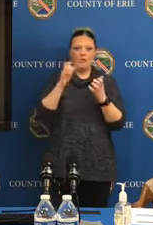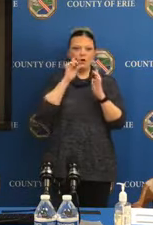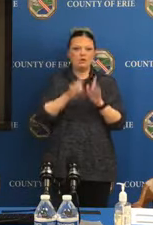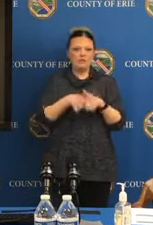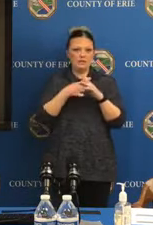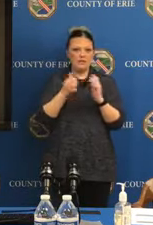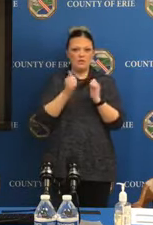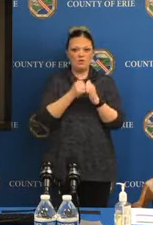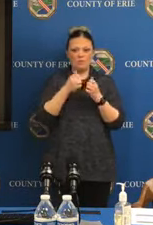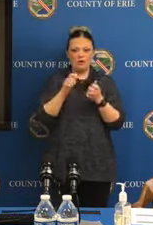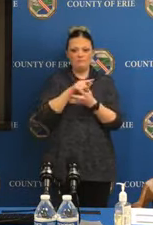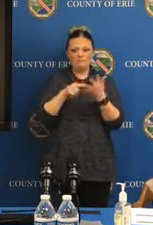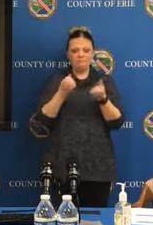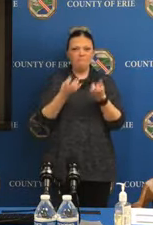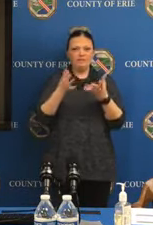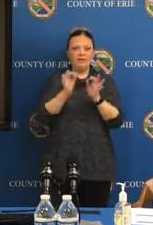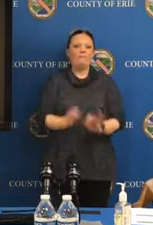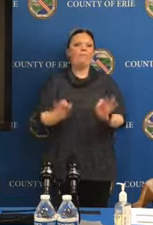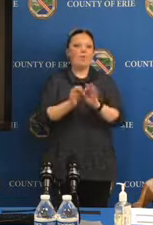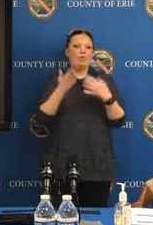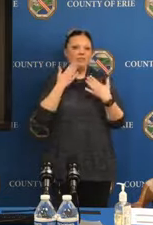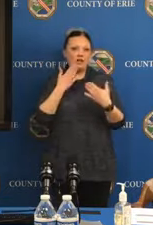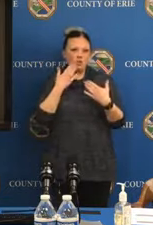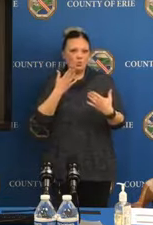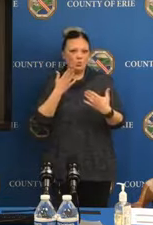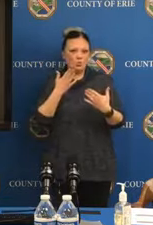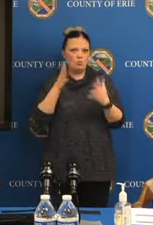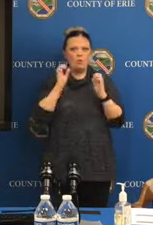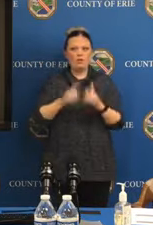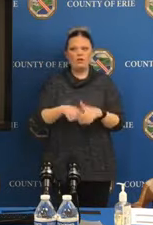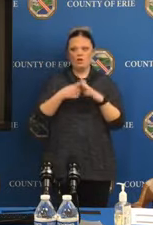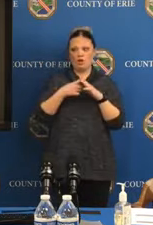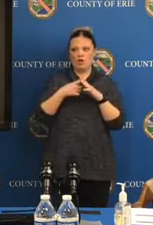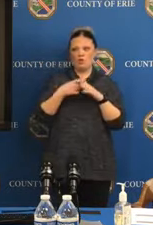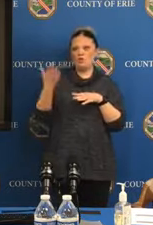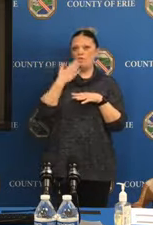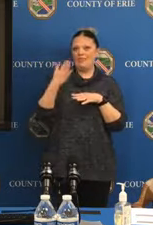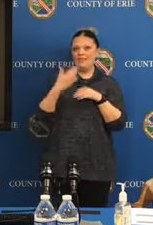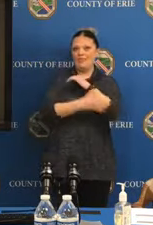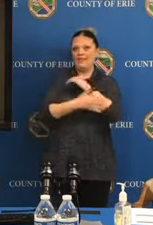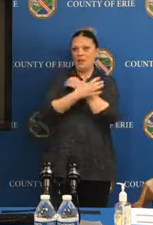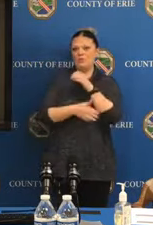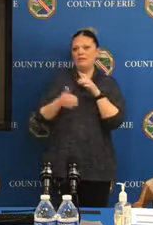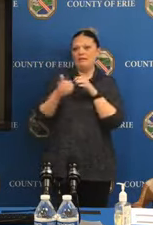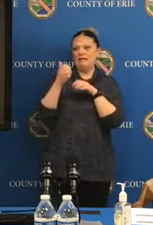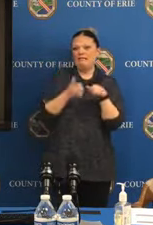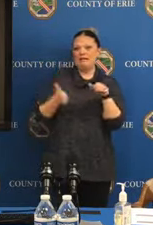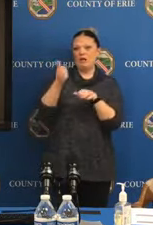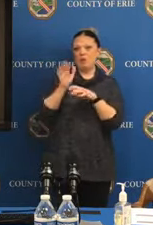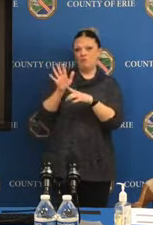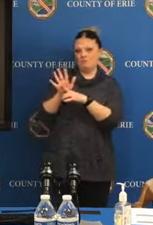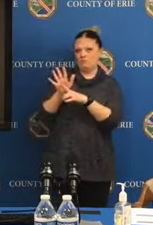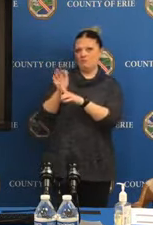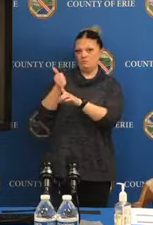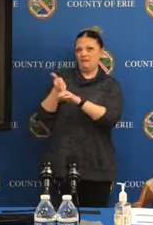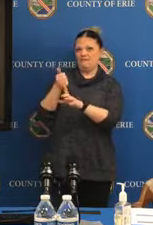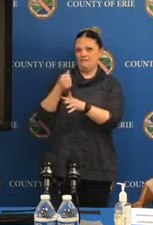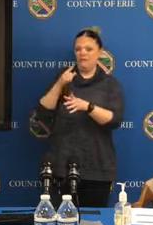with a number of important thank yous. I really want to start, actually, by thanking the county executive himself. He has